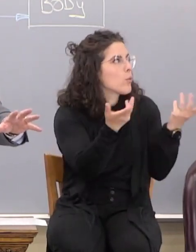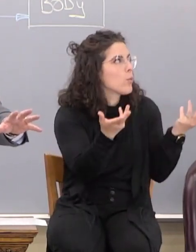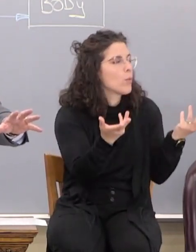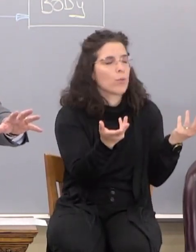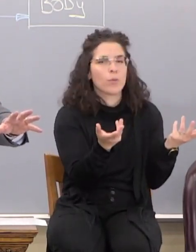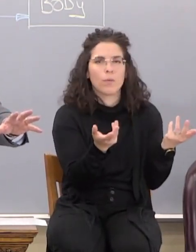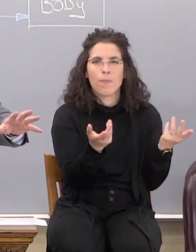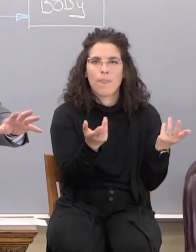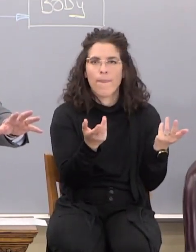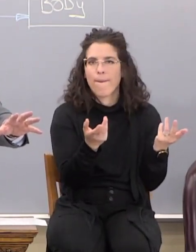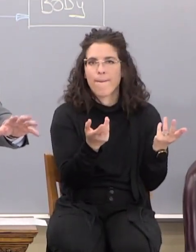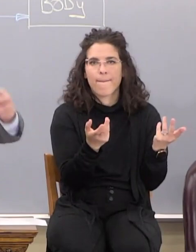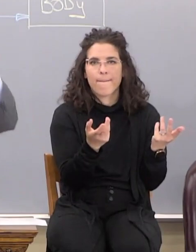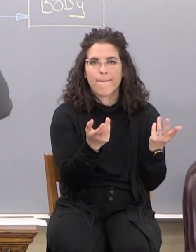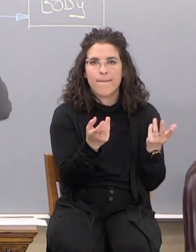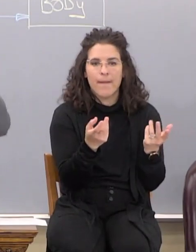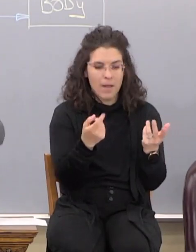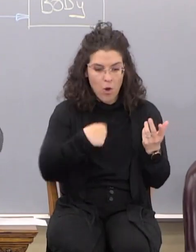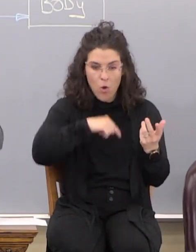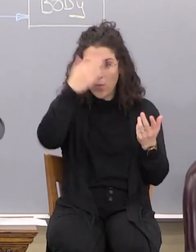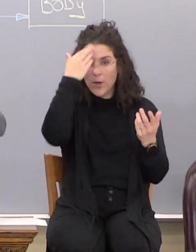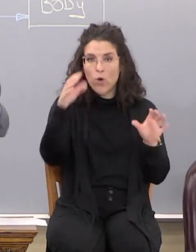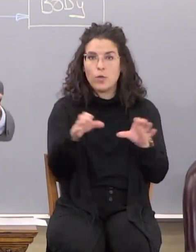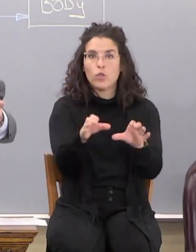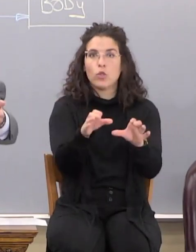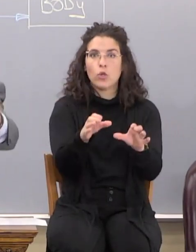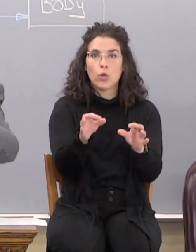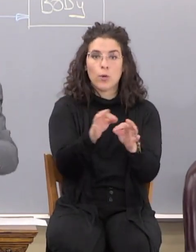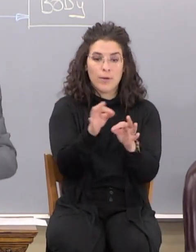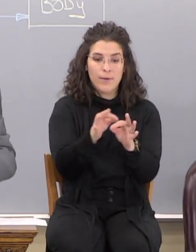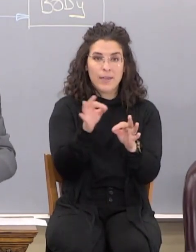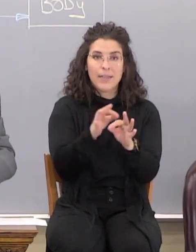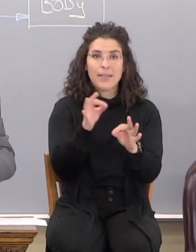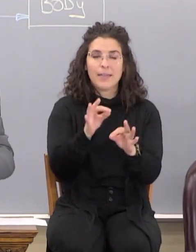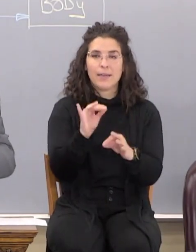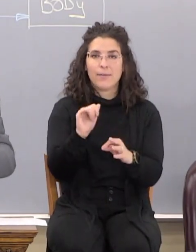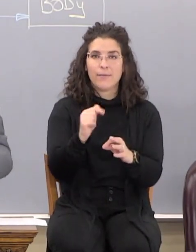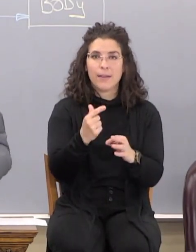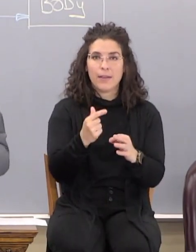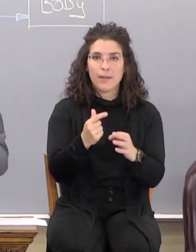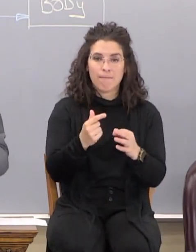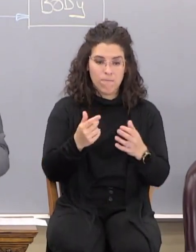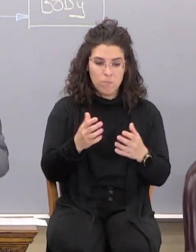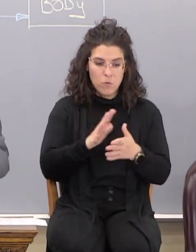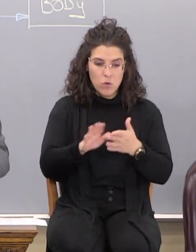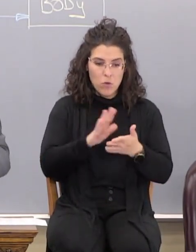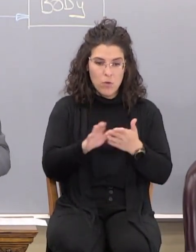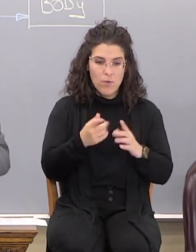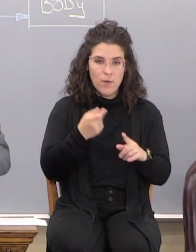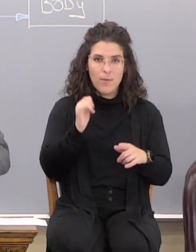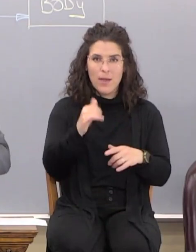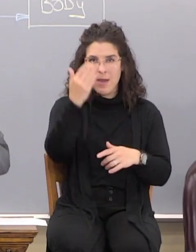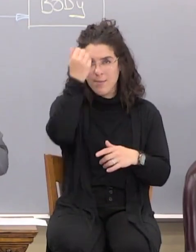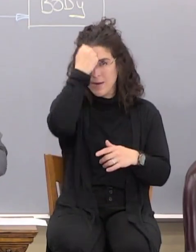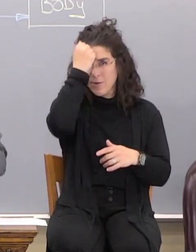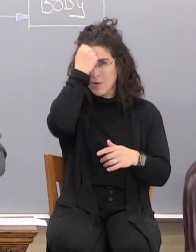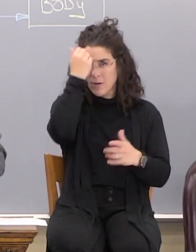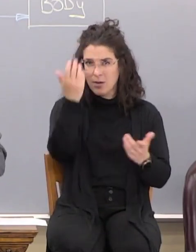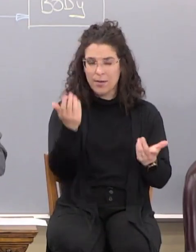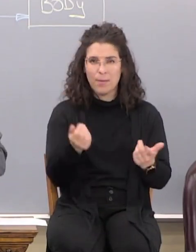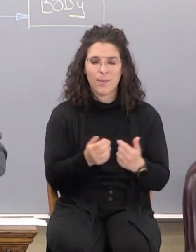to do. They said, we know what to do. We'll make some clothes out of fig leaves. How dumb could that have